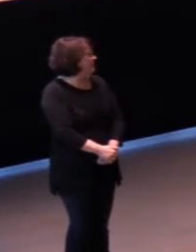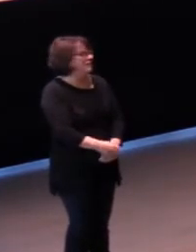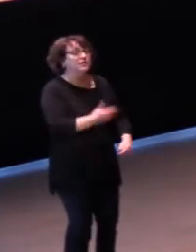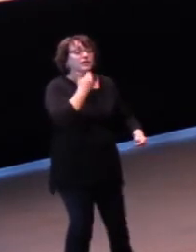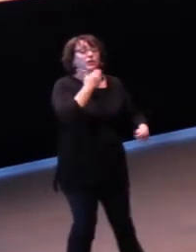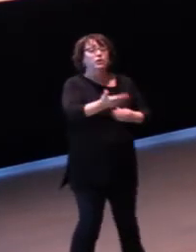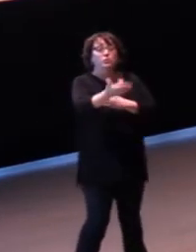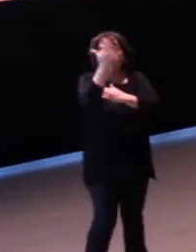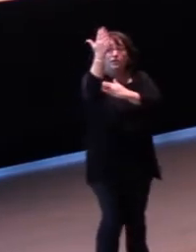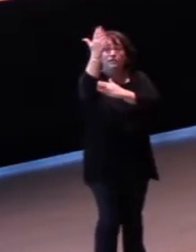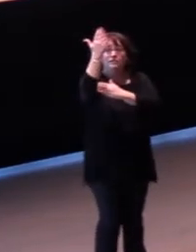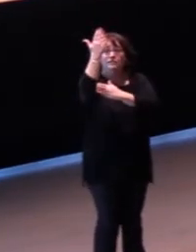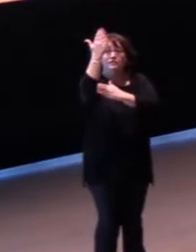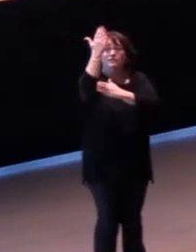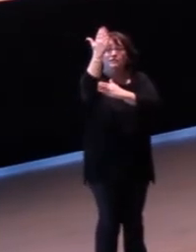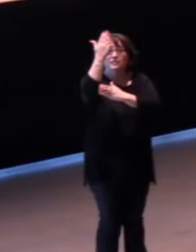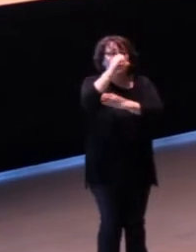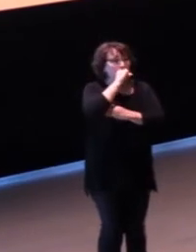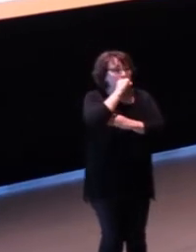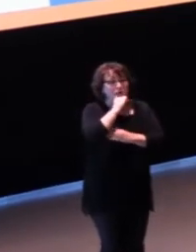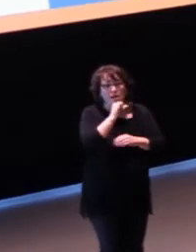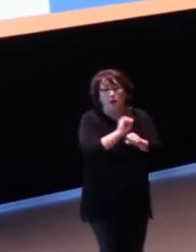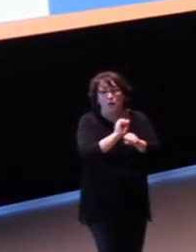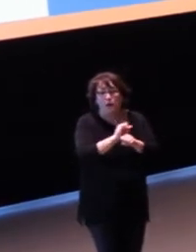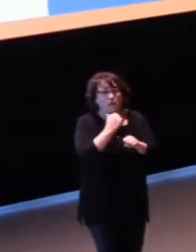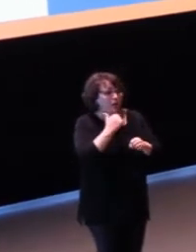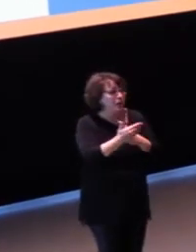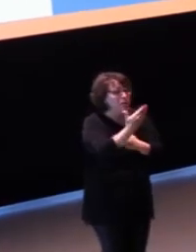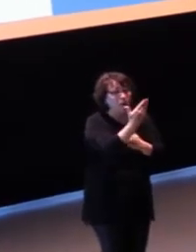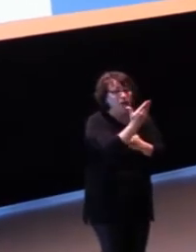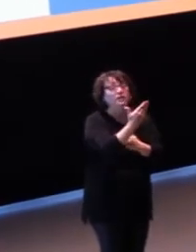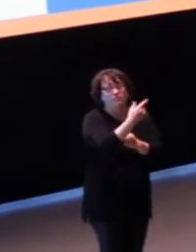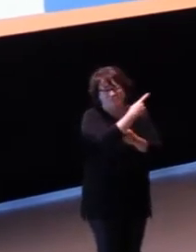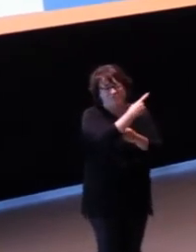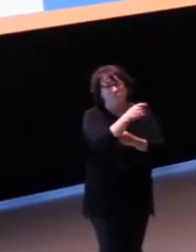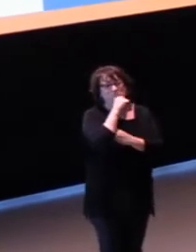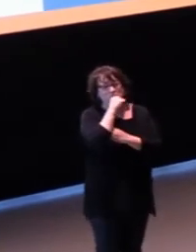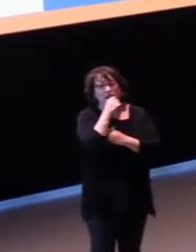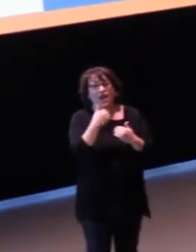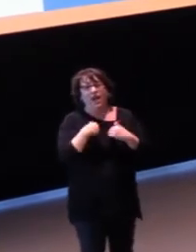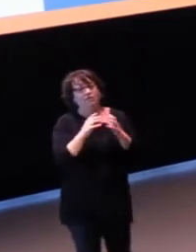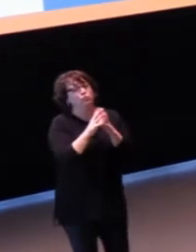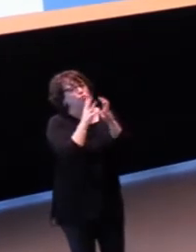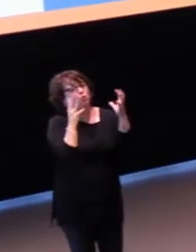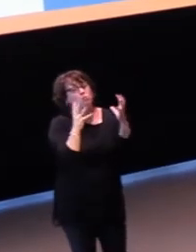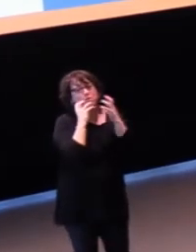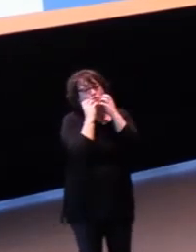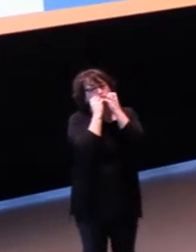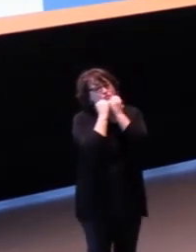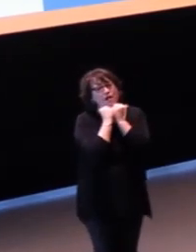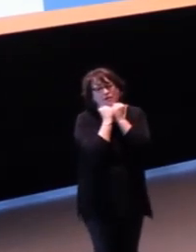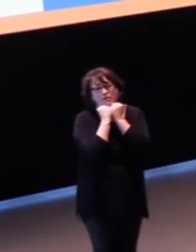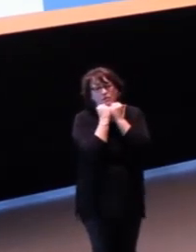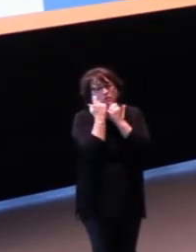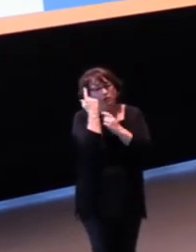Well, good morning. It's great to be here. I have so much gratitude